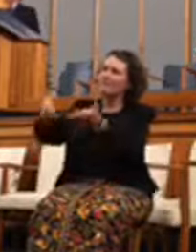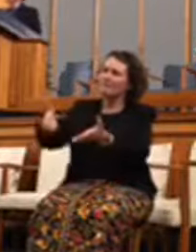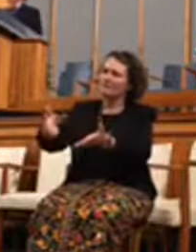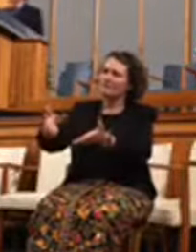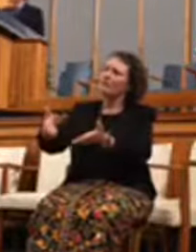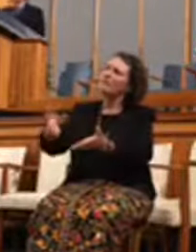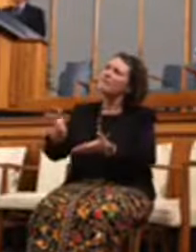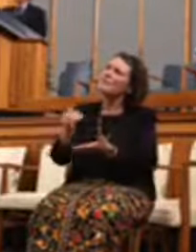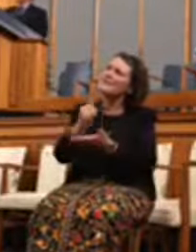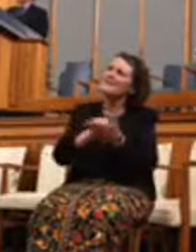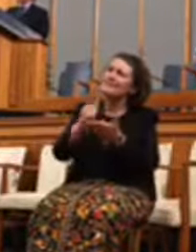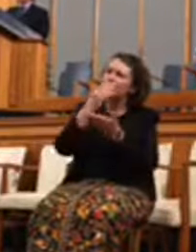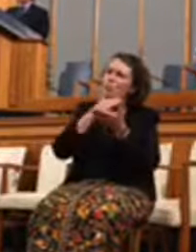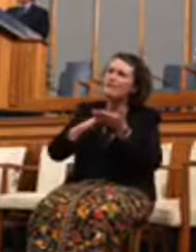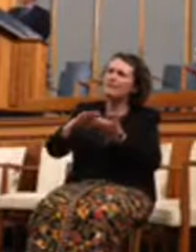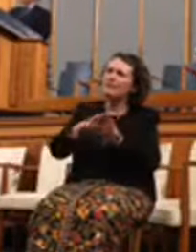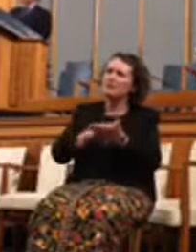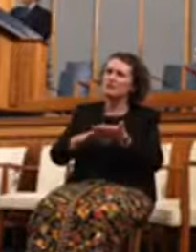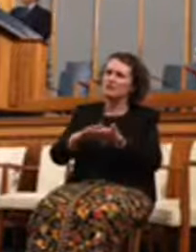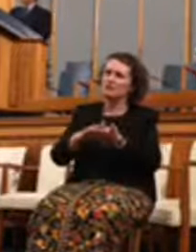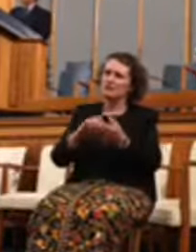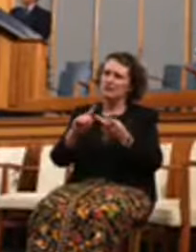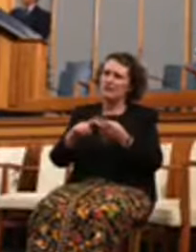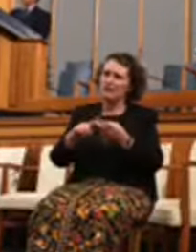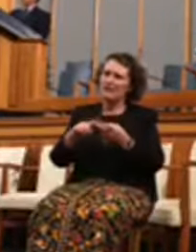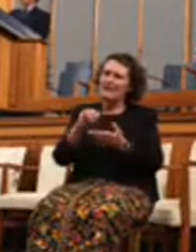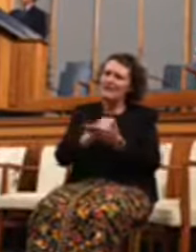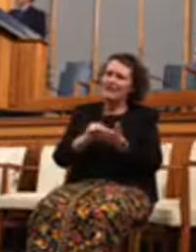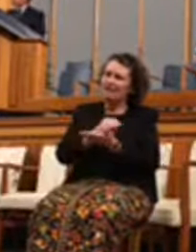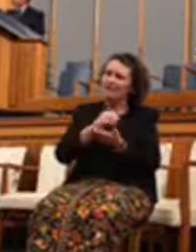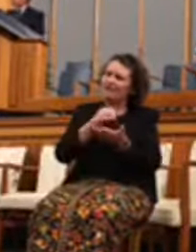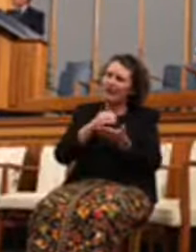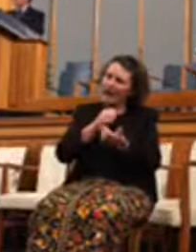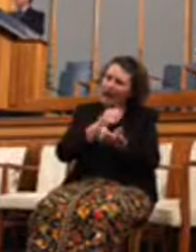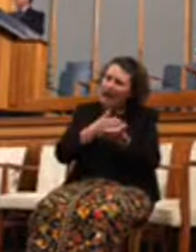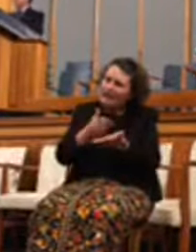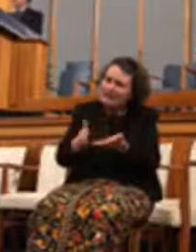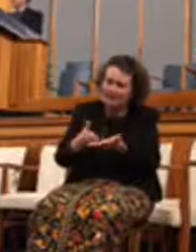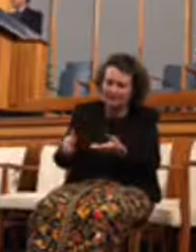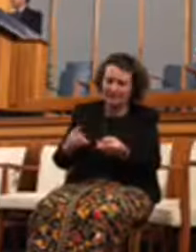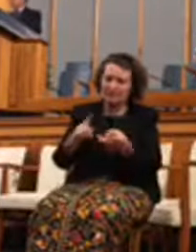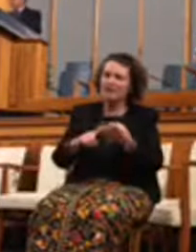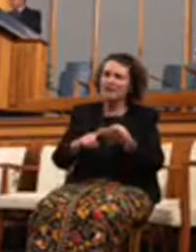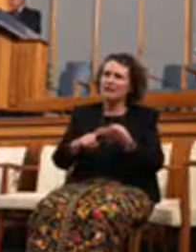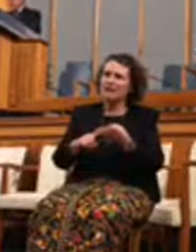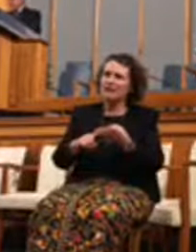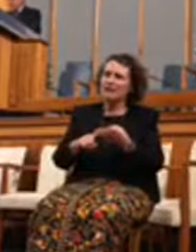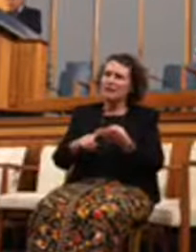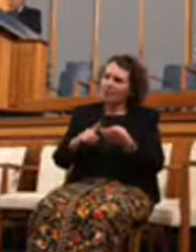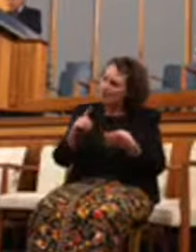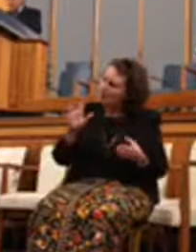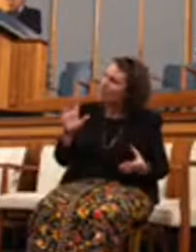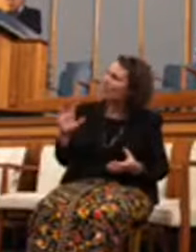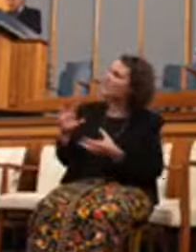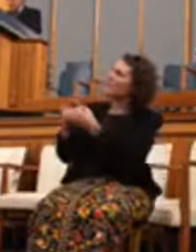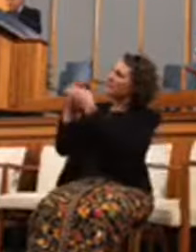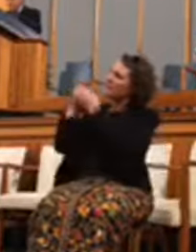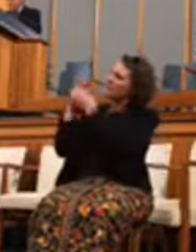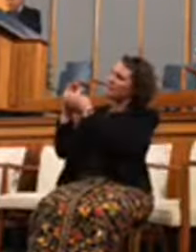sins. Forgiveness, cleansing, relationship is through Him. And we have all